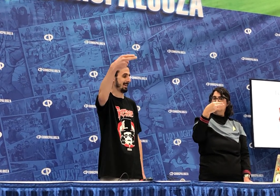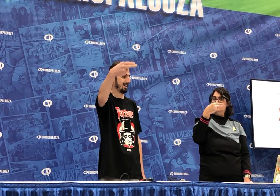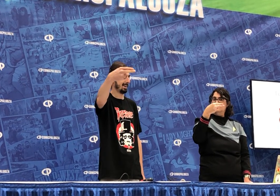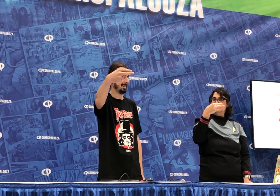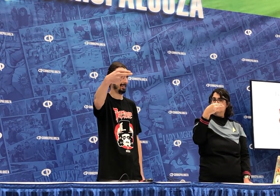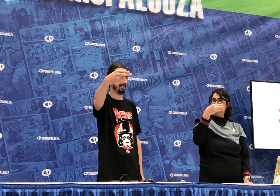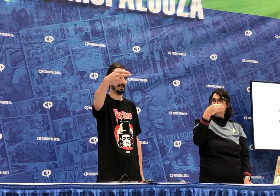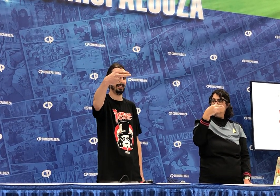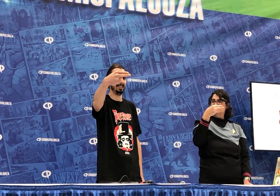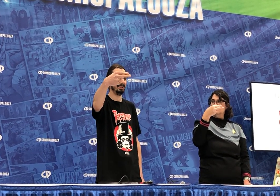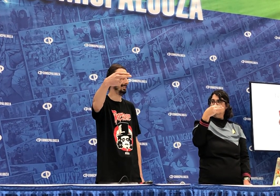H,